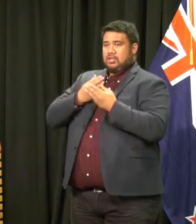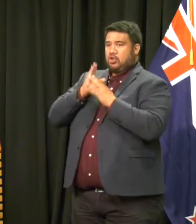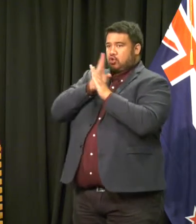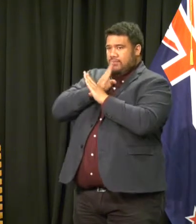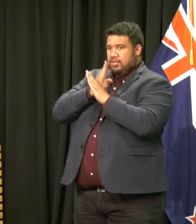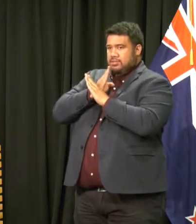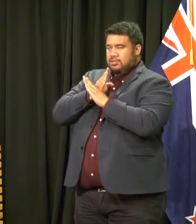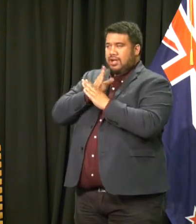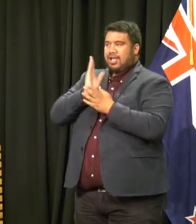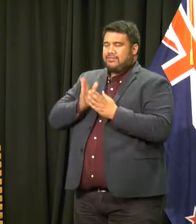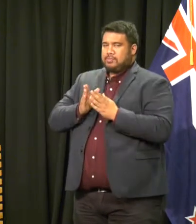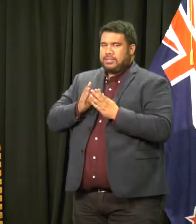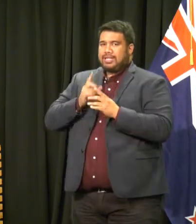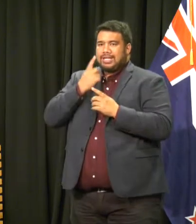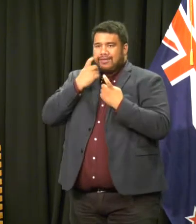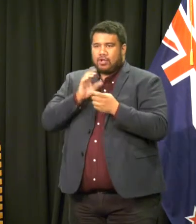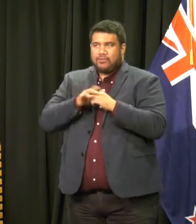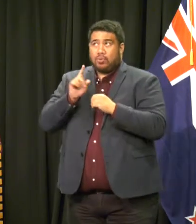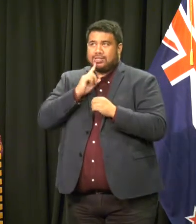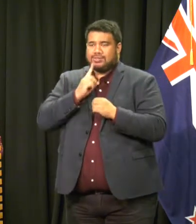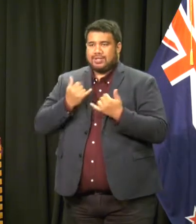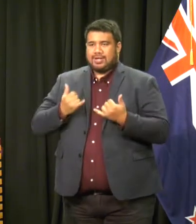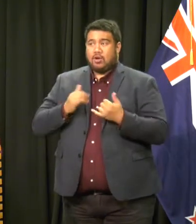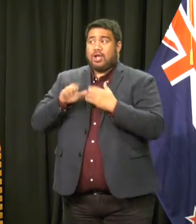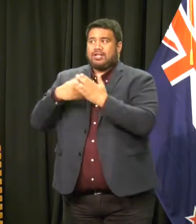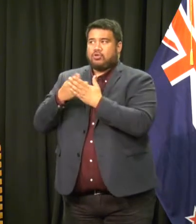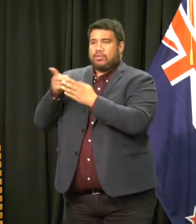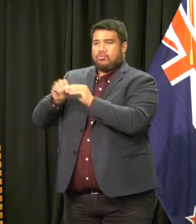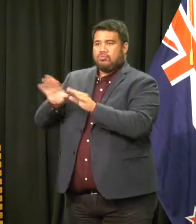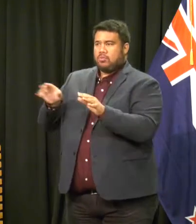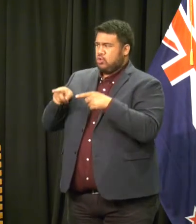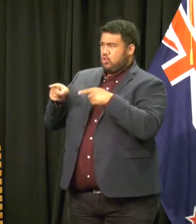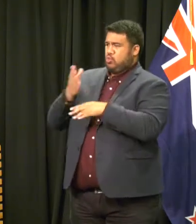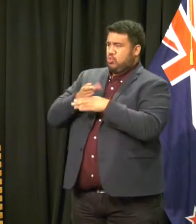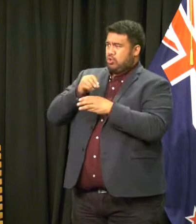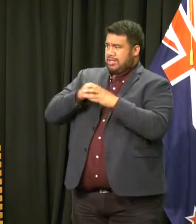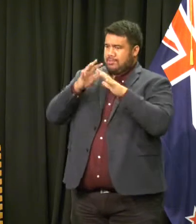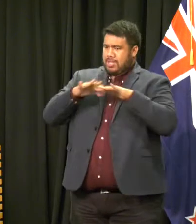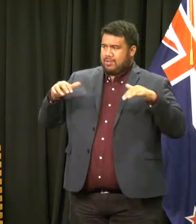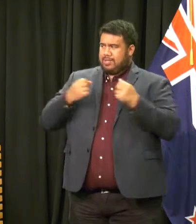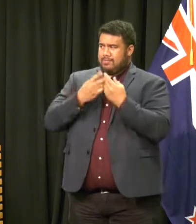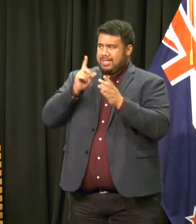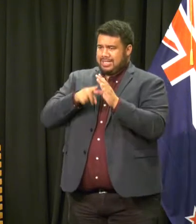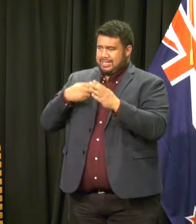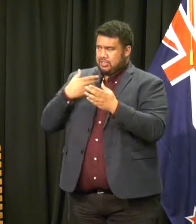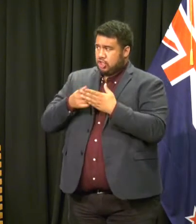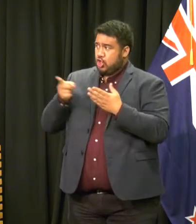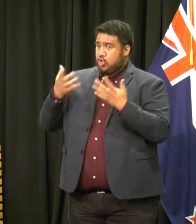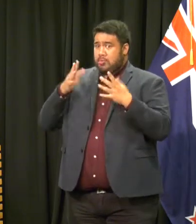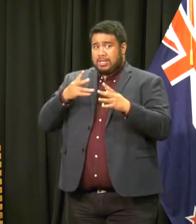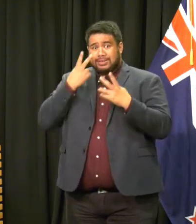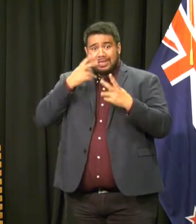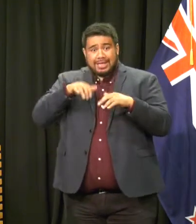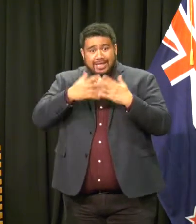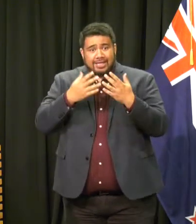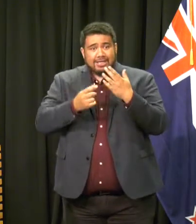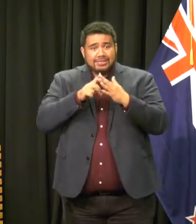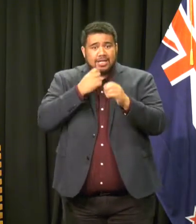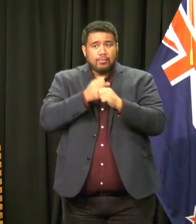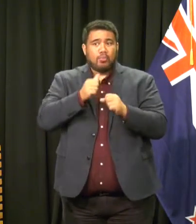be really cautious about any statements that I make until it's released. For a long time. Have you seen egregious examples of bullying